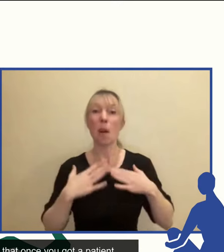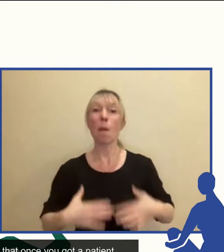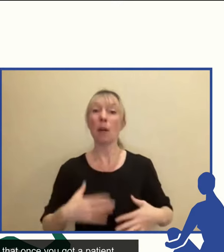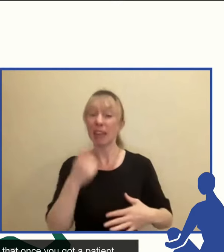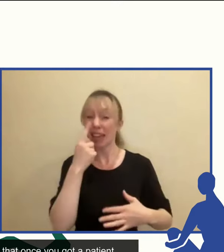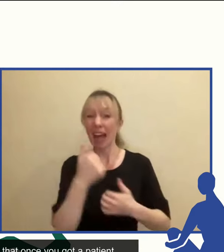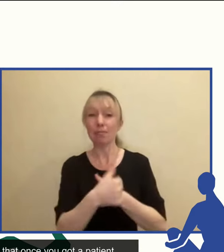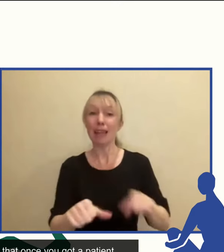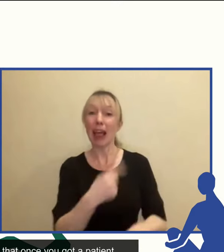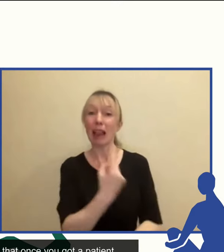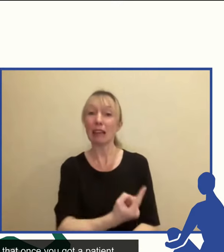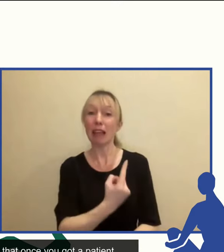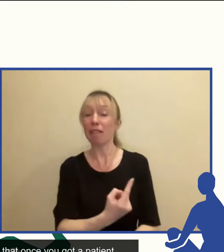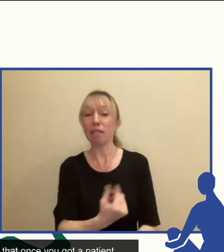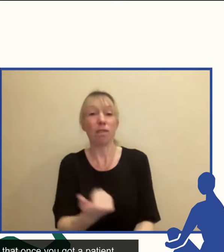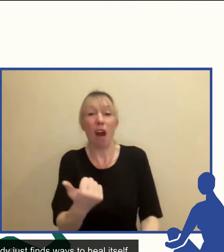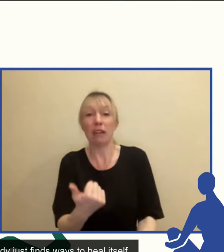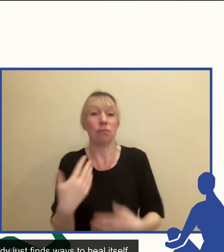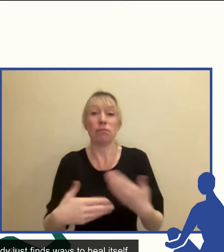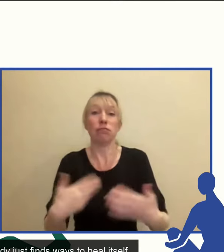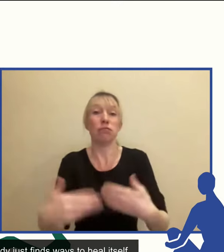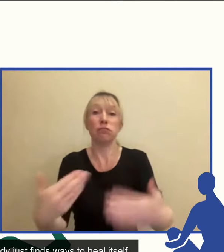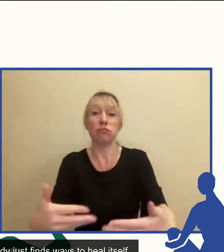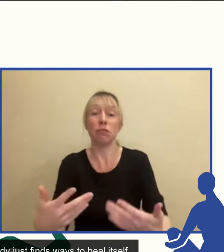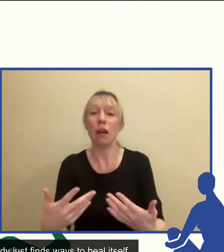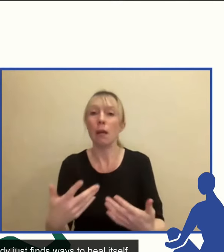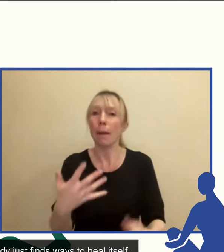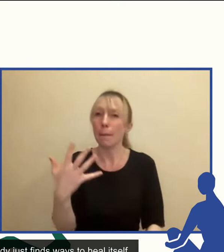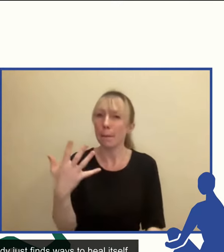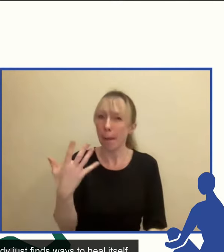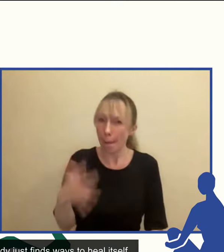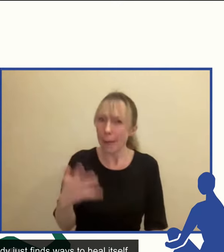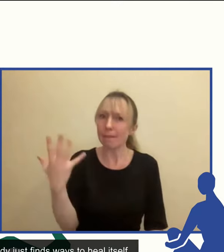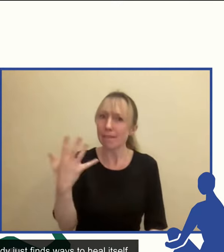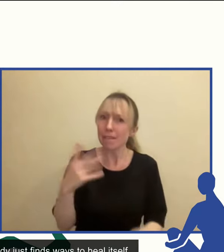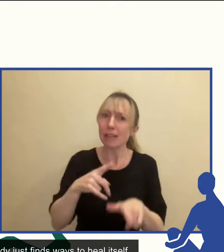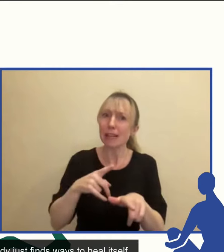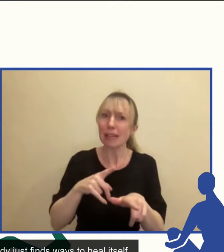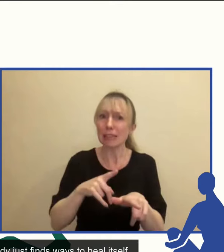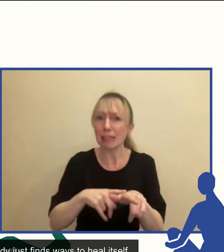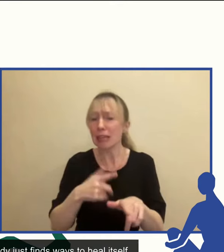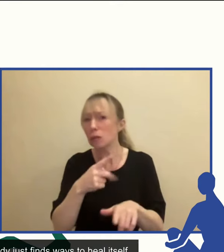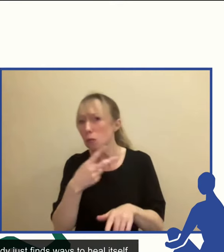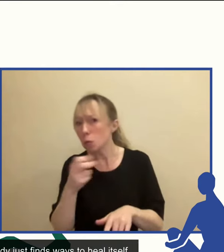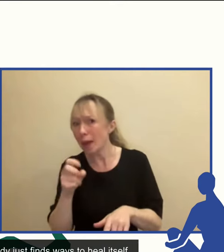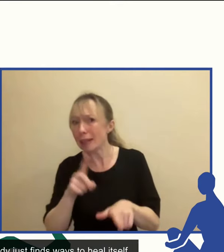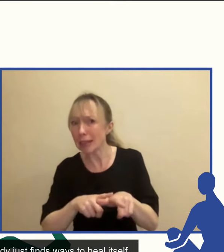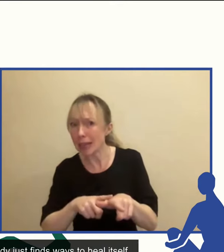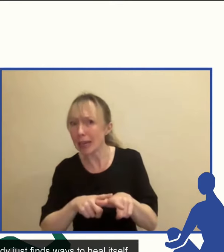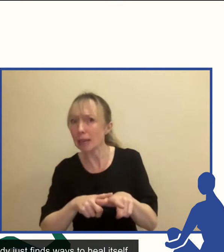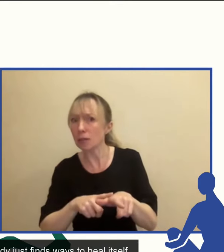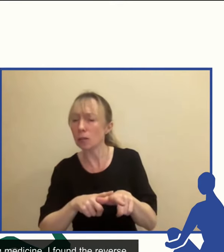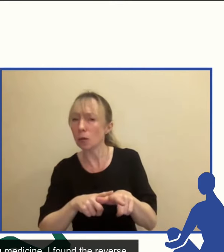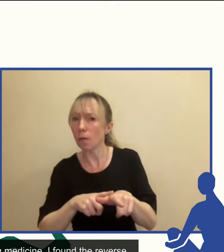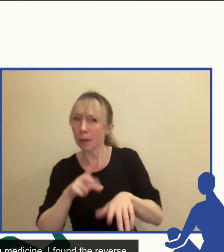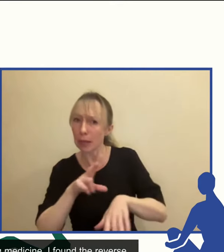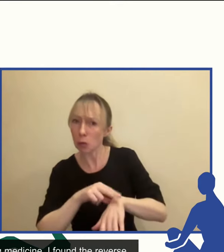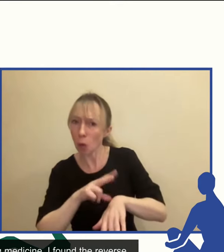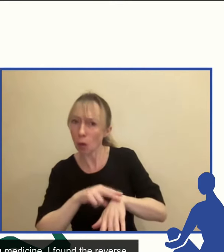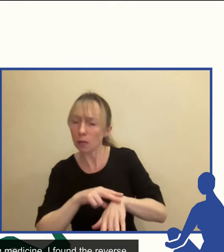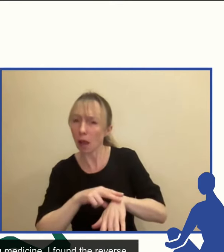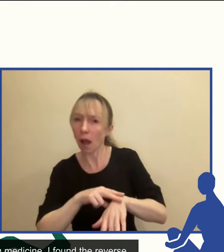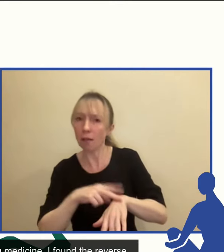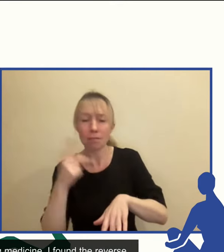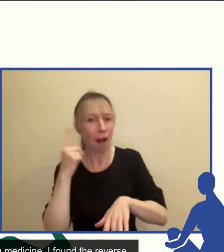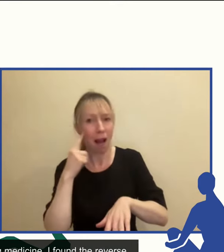But after 15, 20 years of practicing medicine, I've found the reverse is often the case. You know, the environment is very